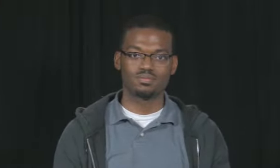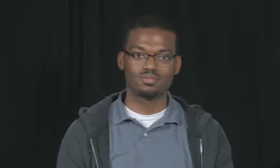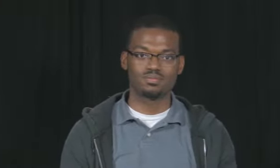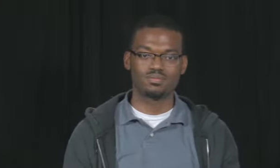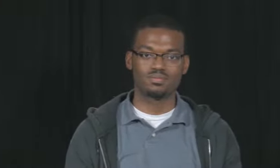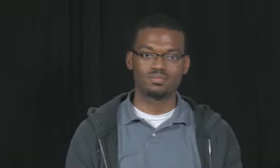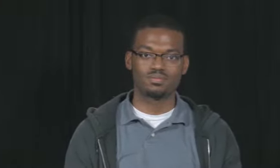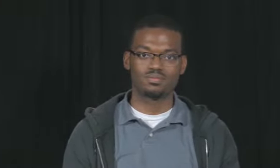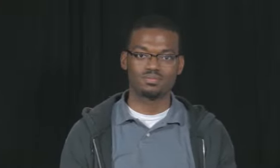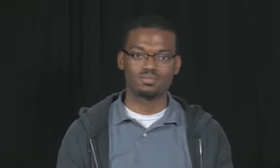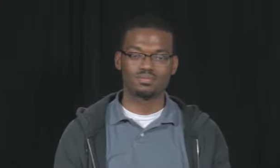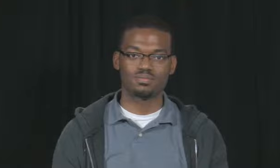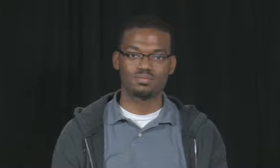nothing like the sun.